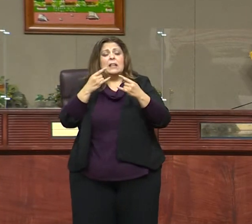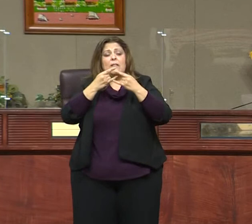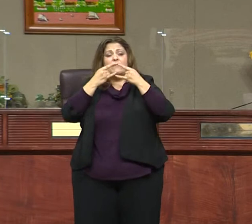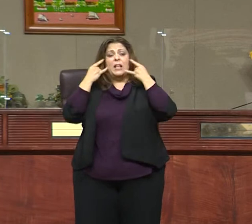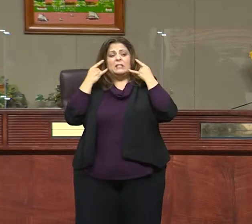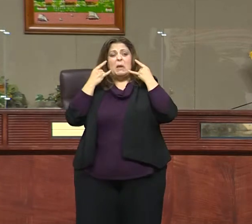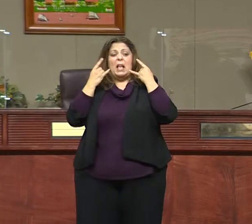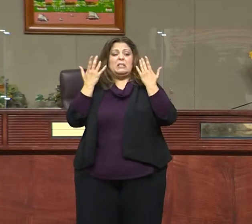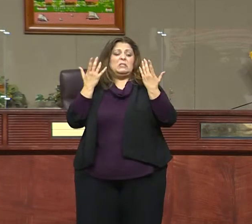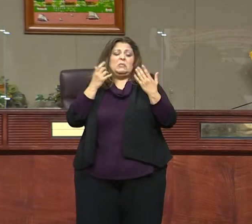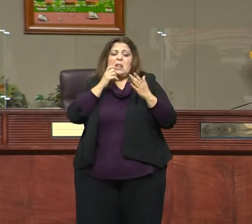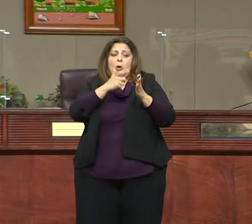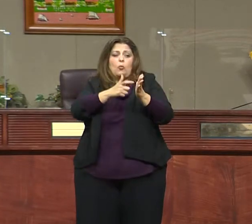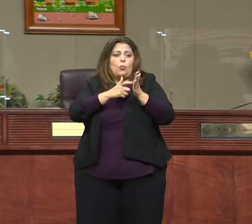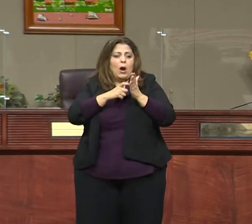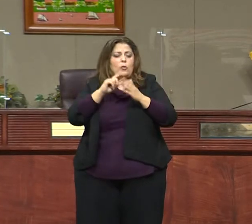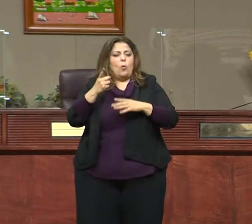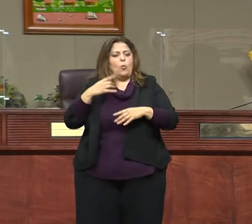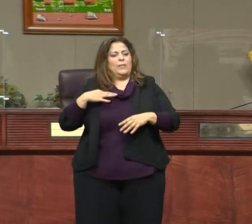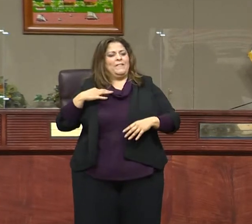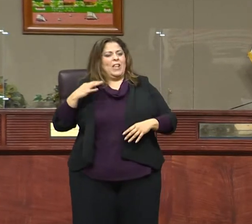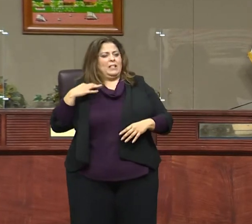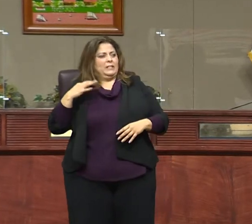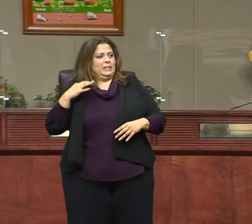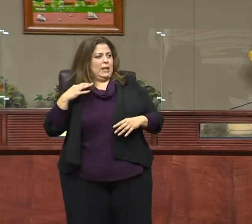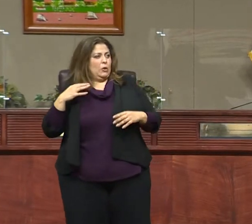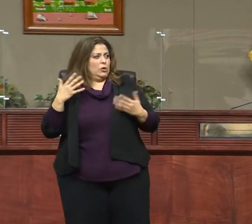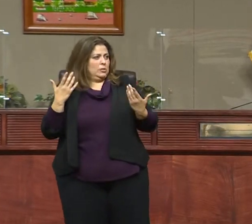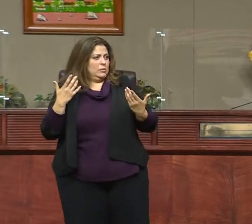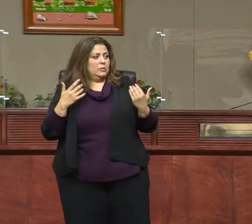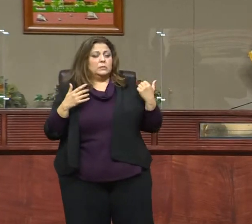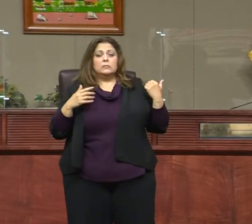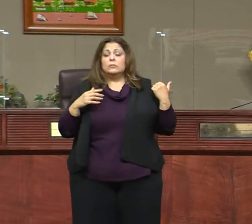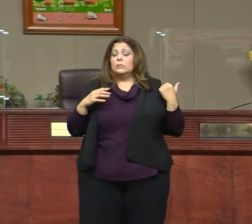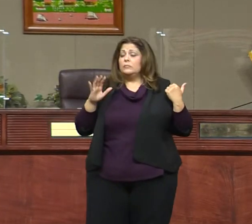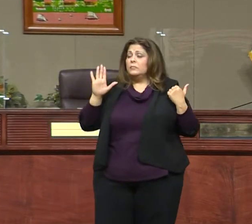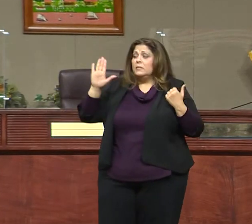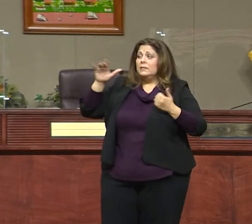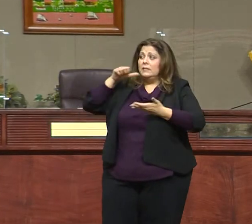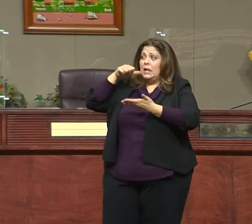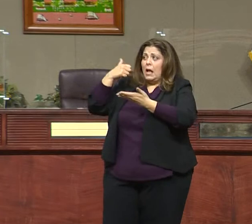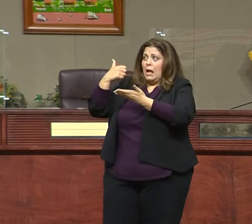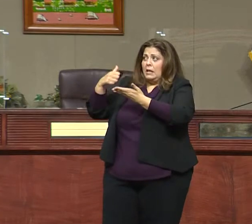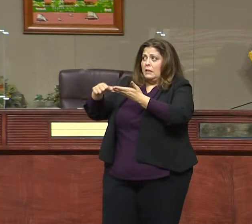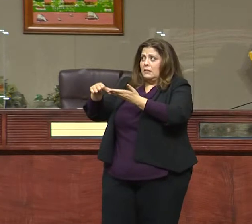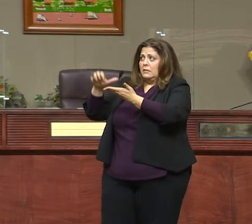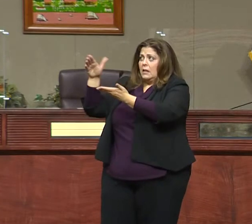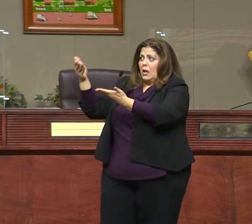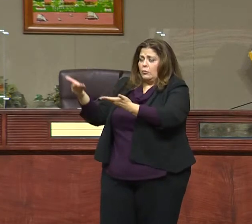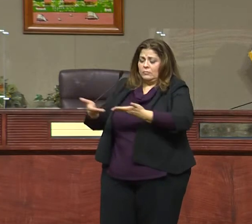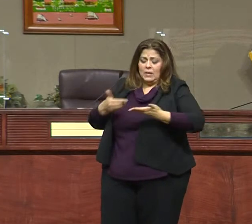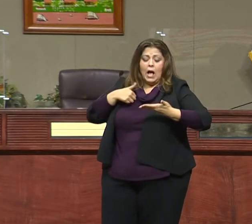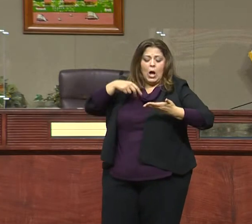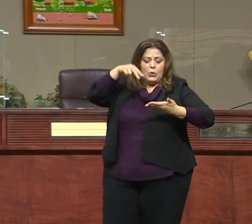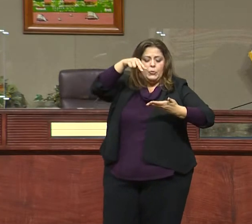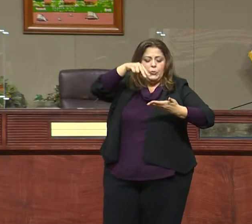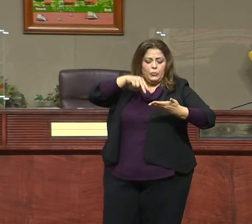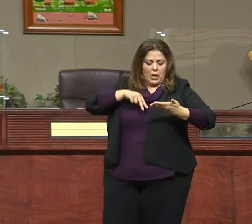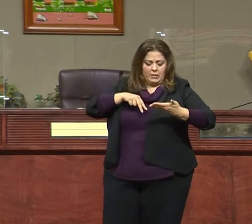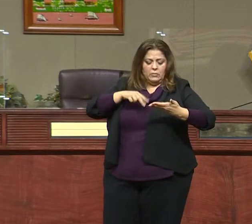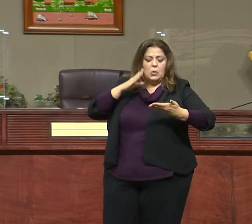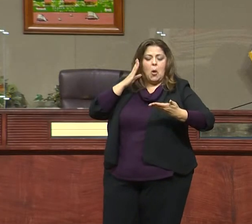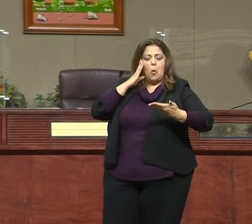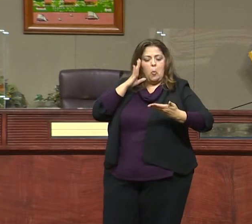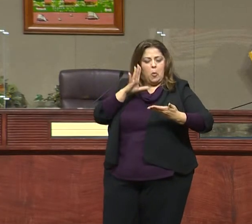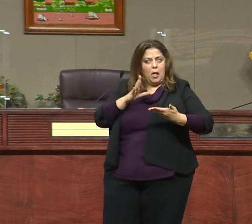going to, I've obviously read his letter, and we're going to take that recommendation and guidance into consideration, as